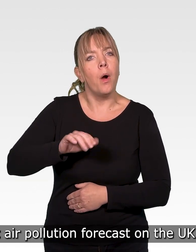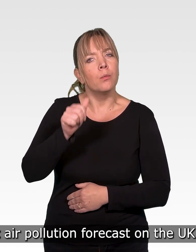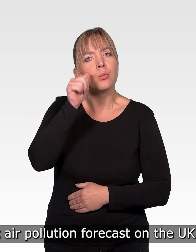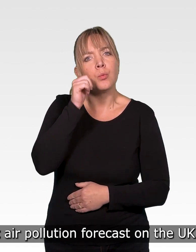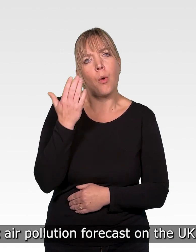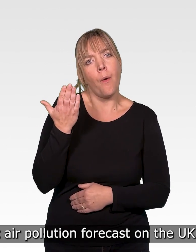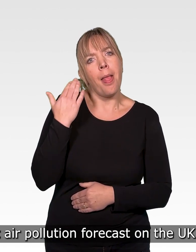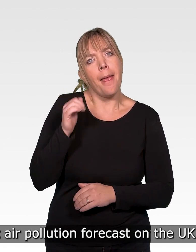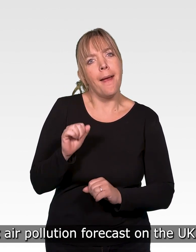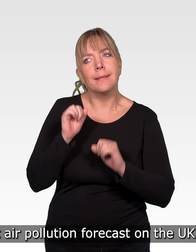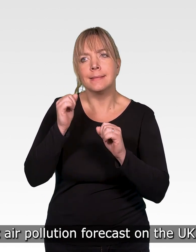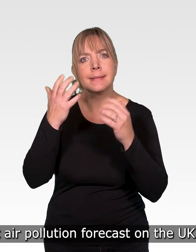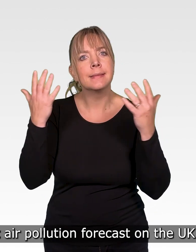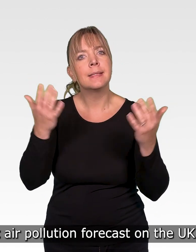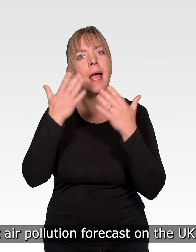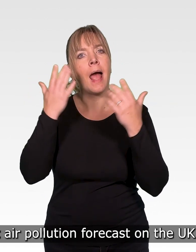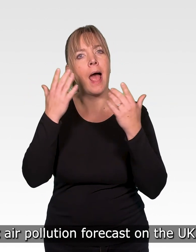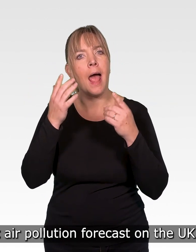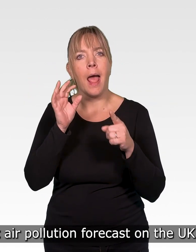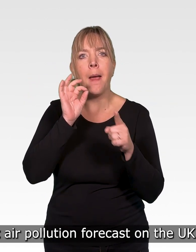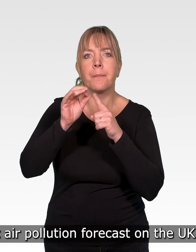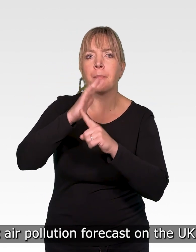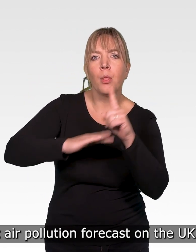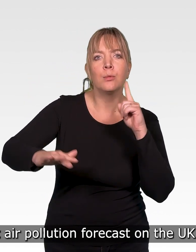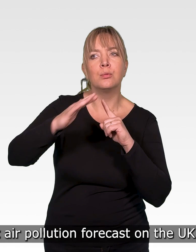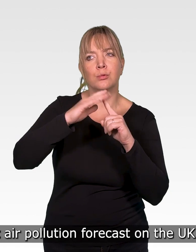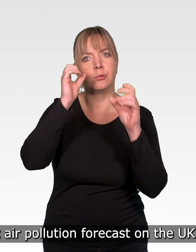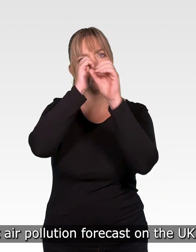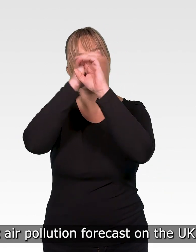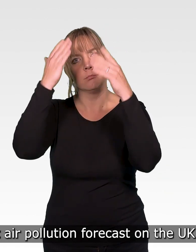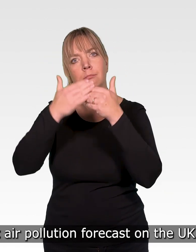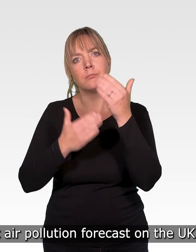Find the latest air pollution forecast on the UK Air website.